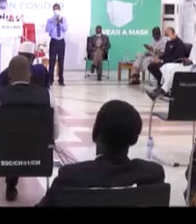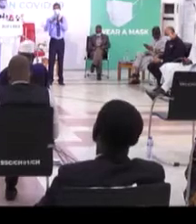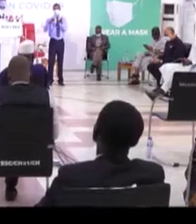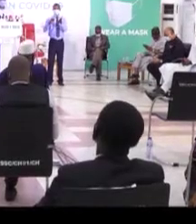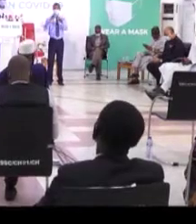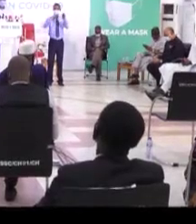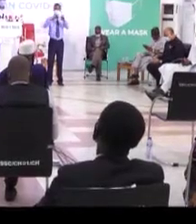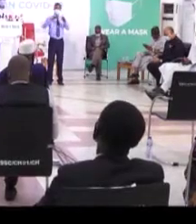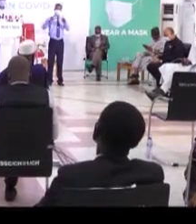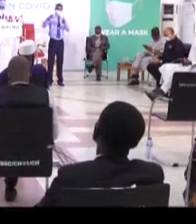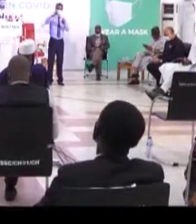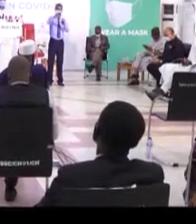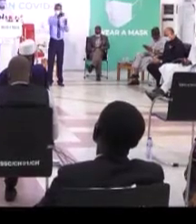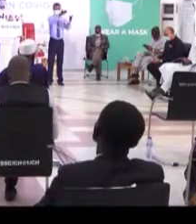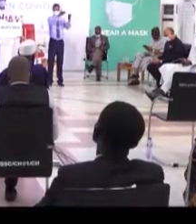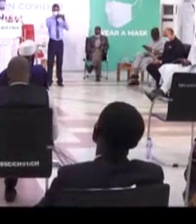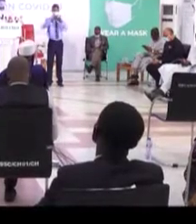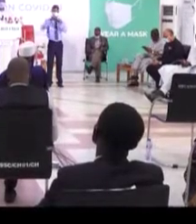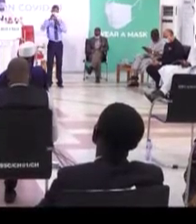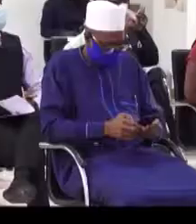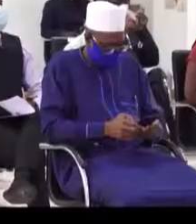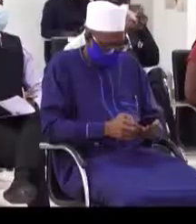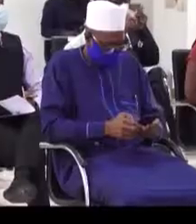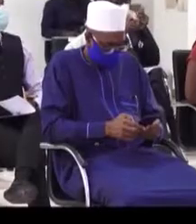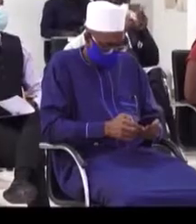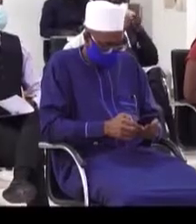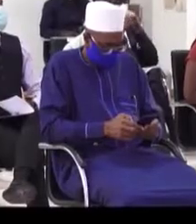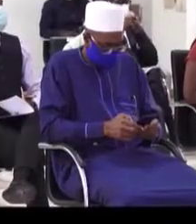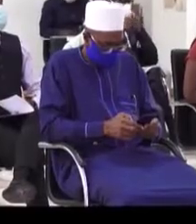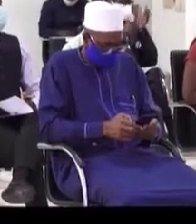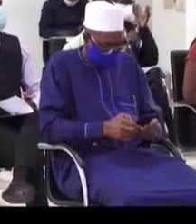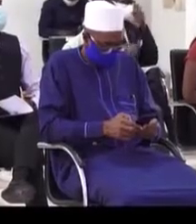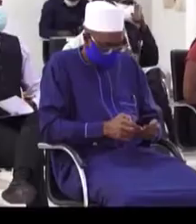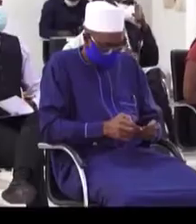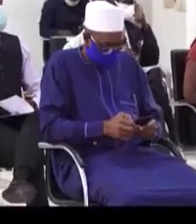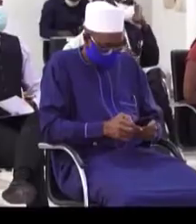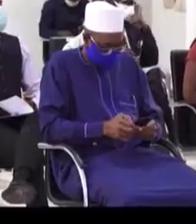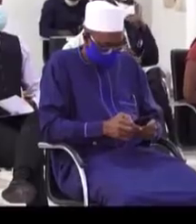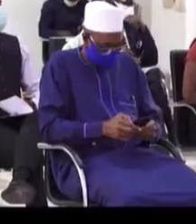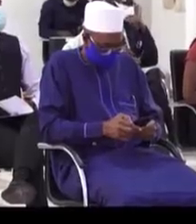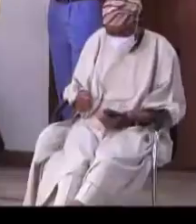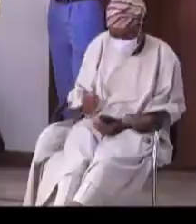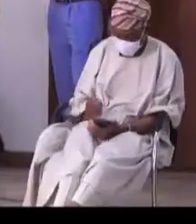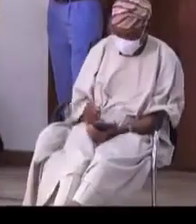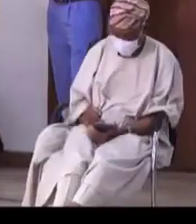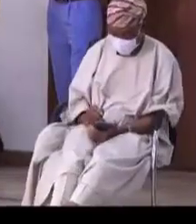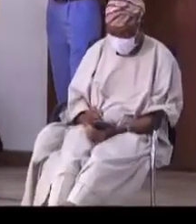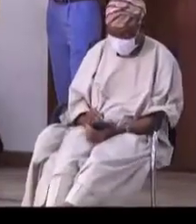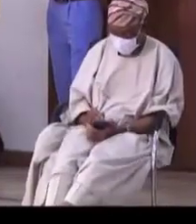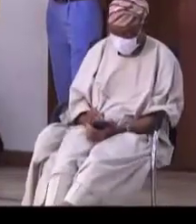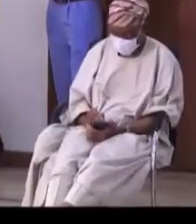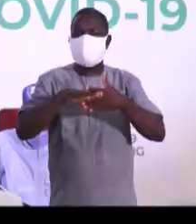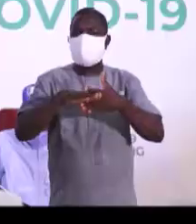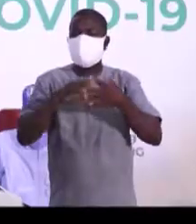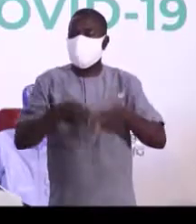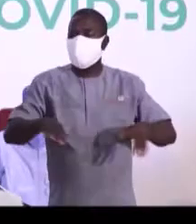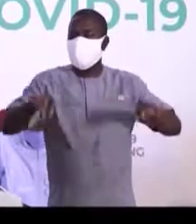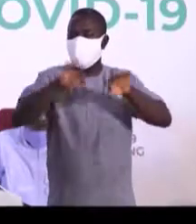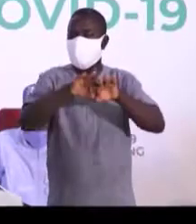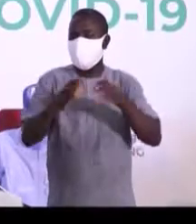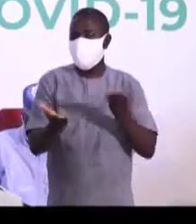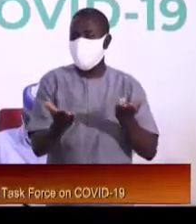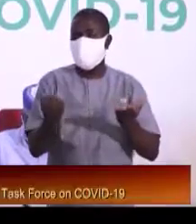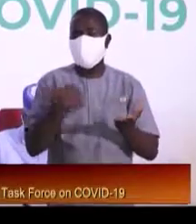The PTF lamented that the fear of COVID-19 among health workers is leading to more avoidable deaths. We've